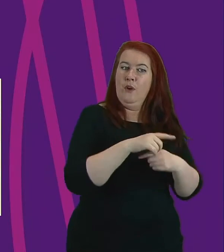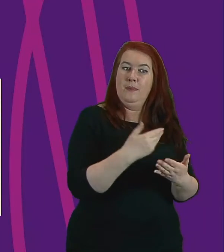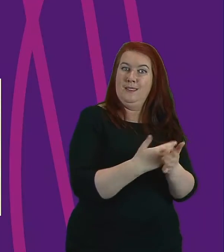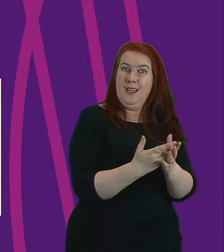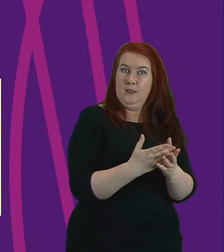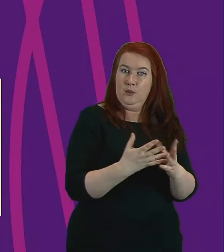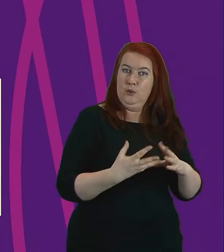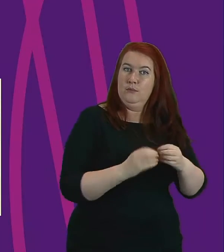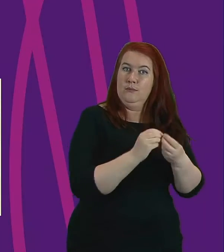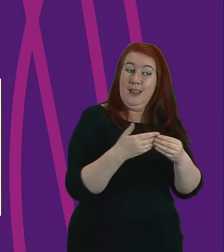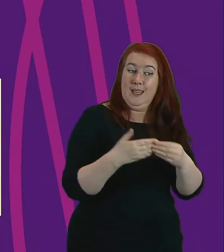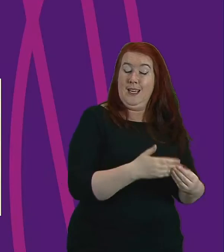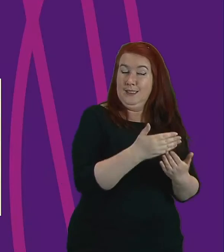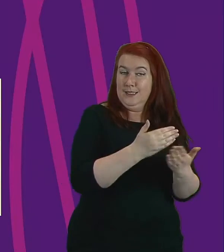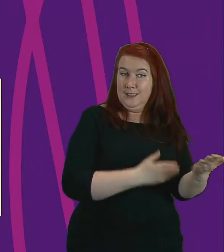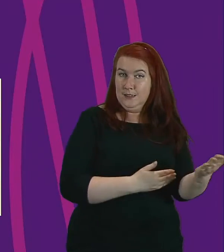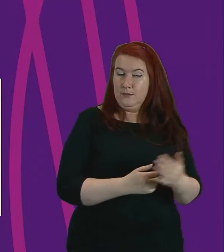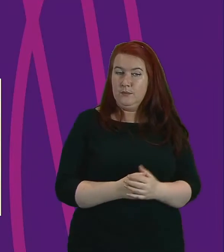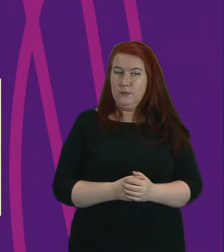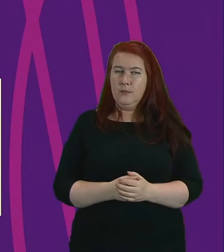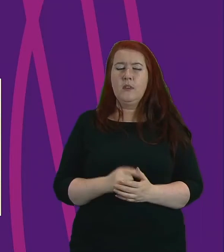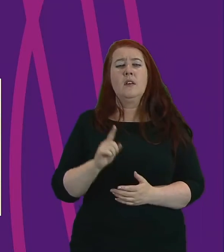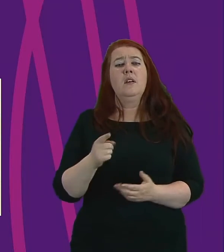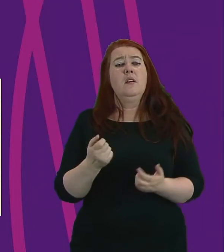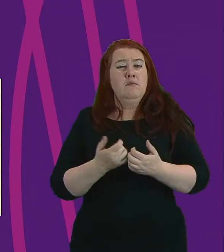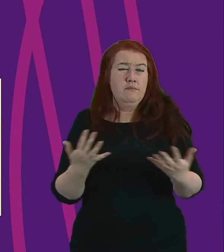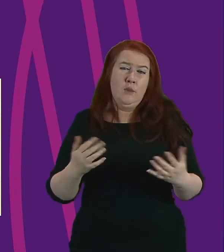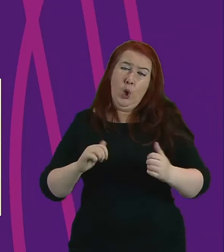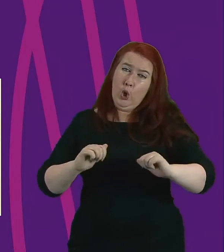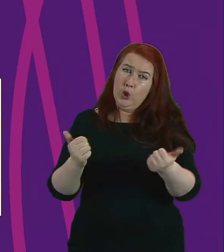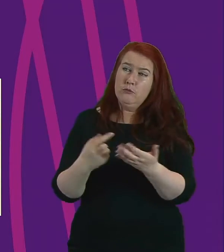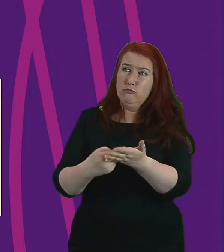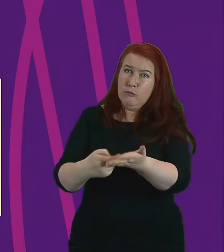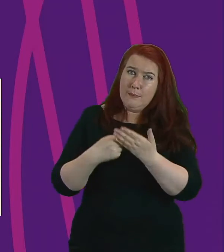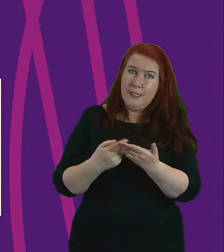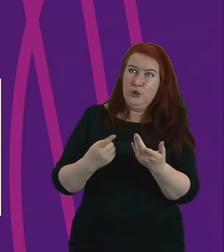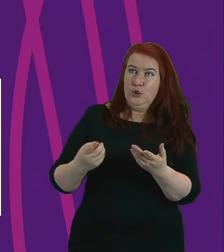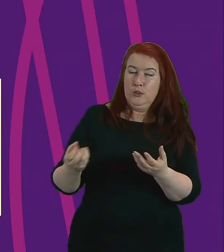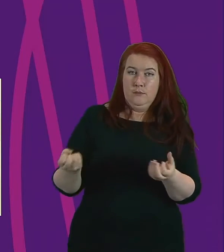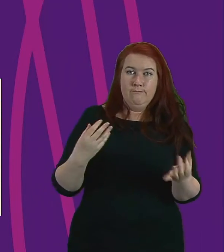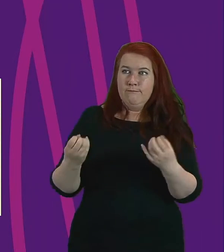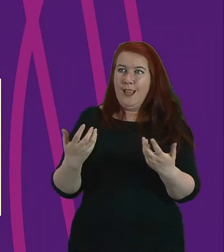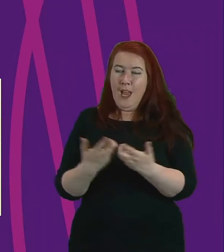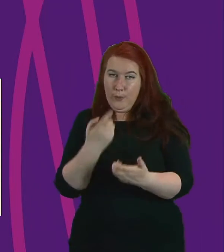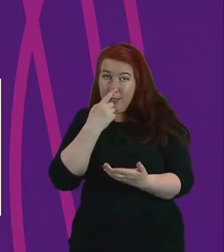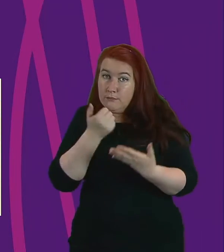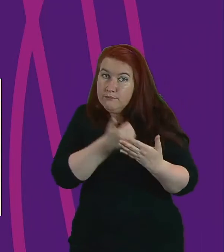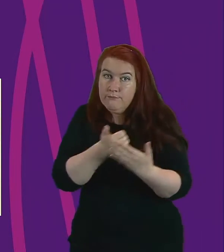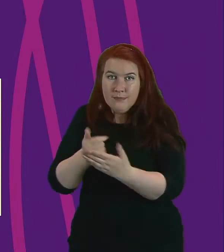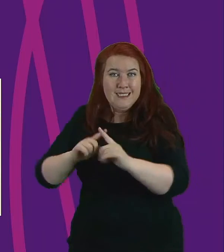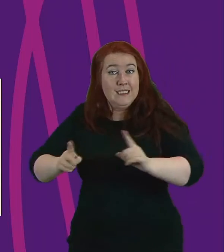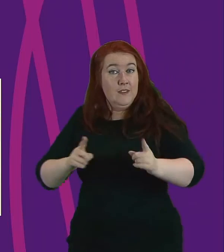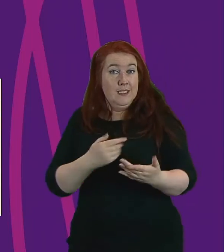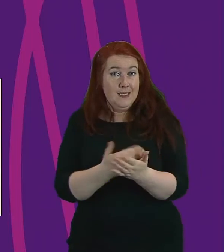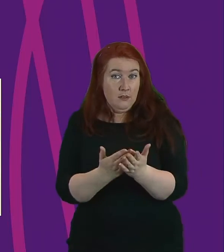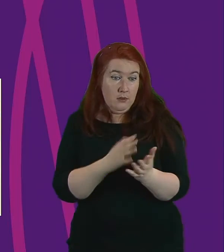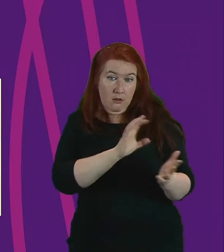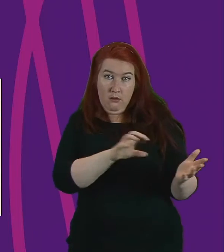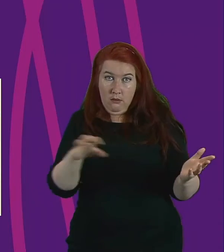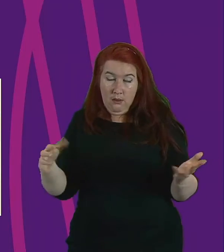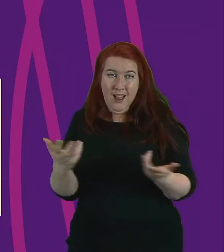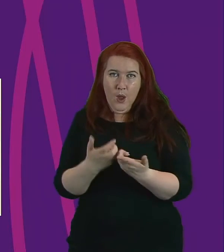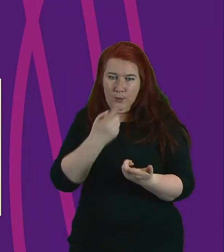sectors. So there have been many good recommendations to how we support different sectors, how we use capital to invest